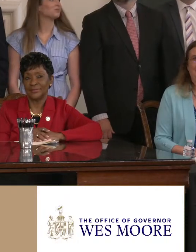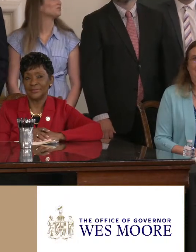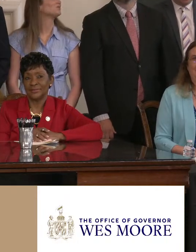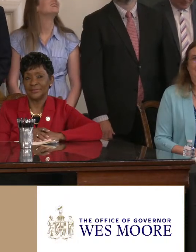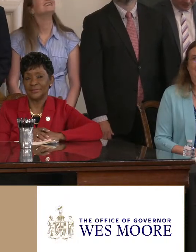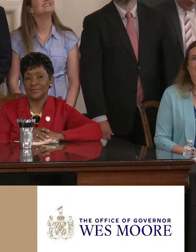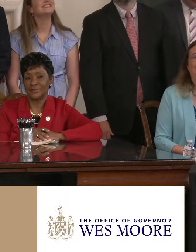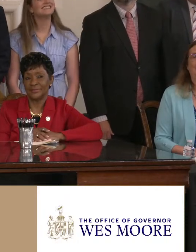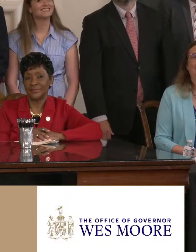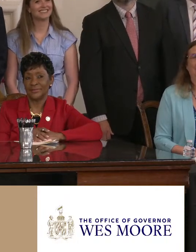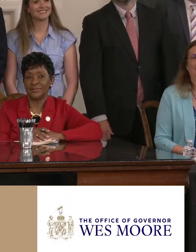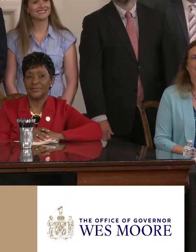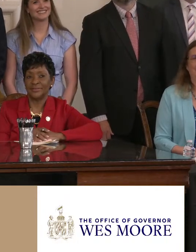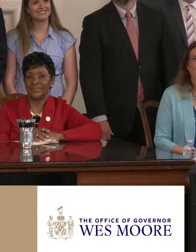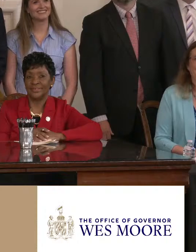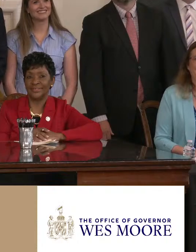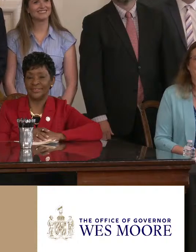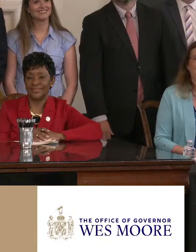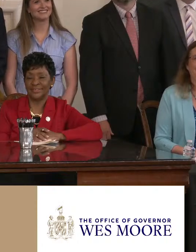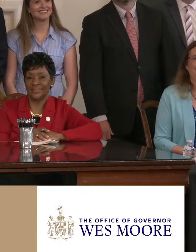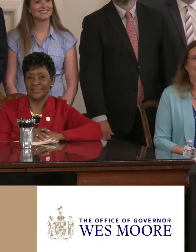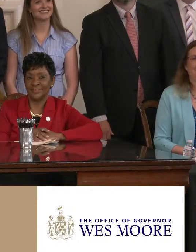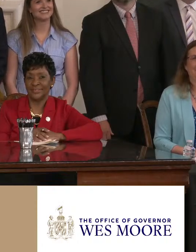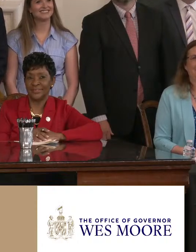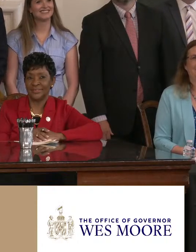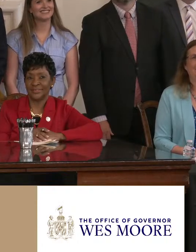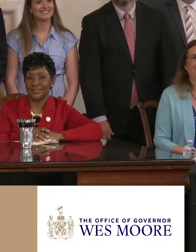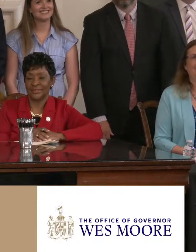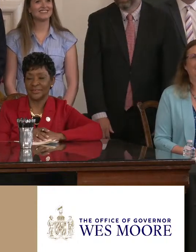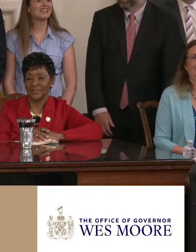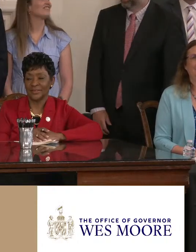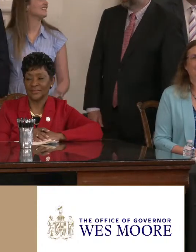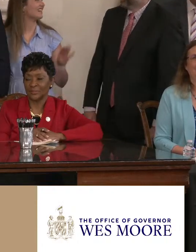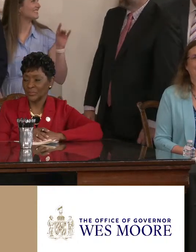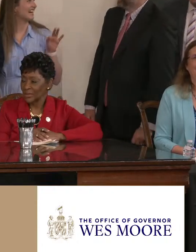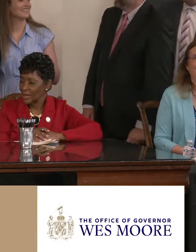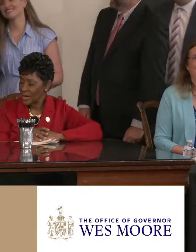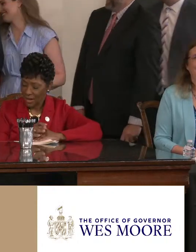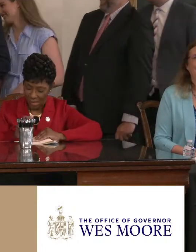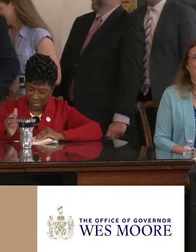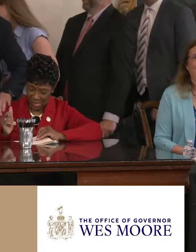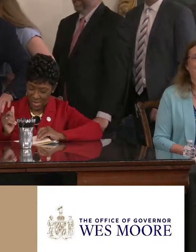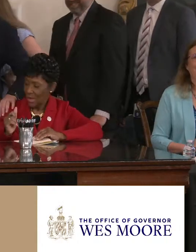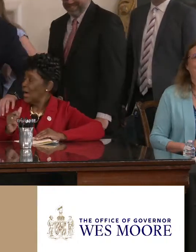Right here. 350. You're the hero. Thank you so very much. Next bill, please.